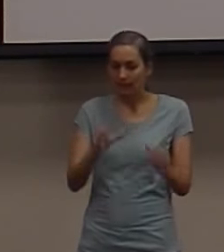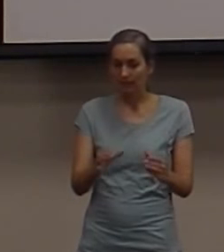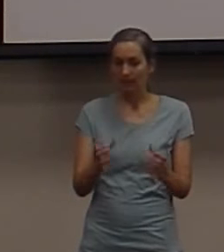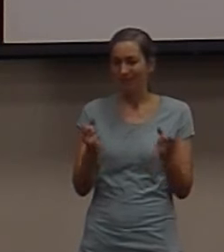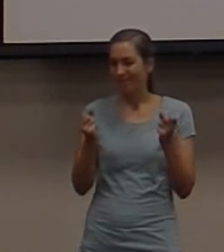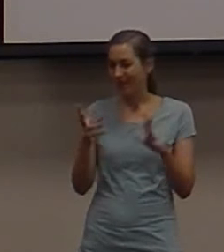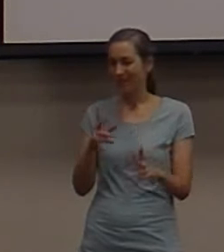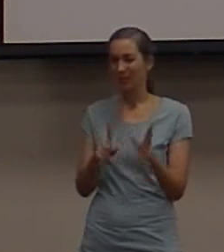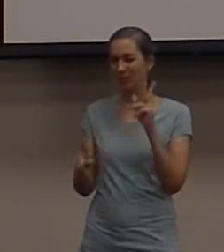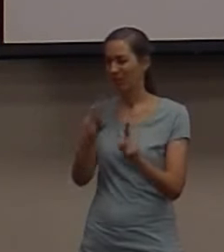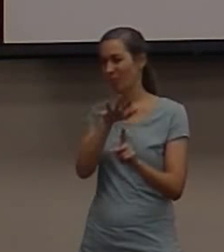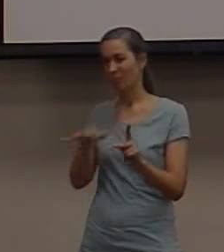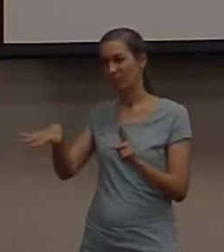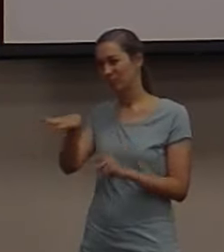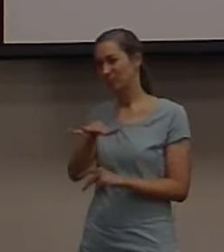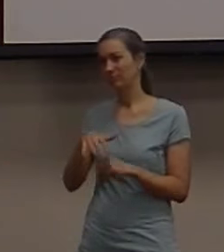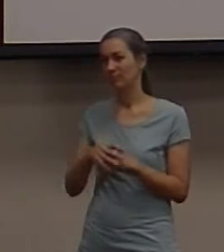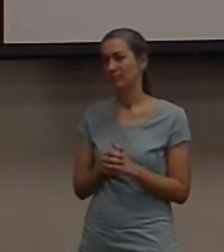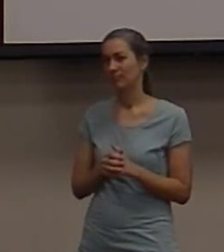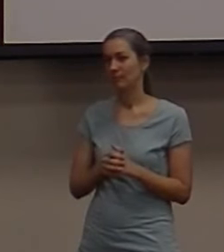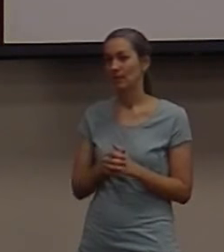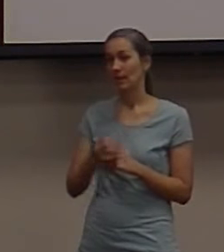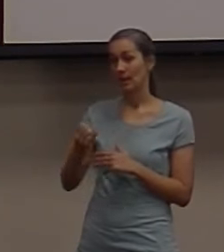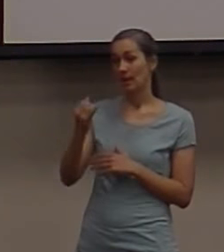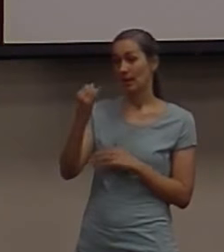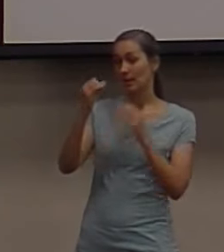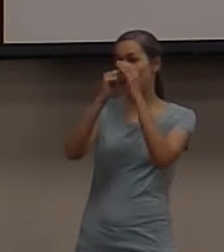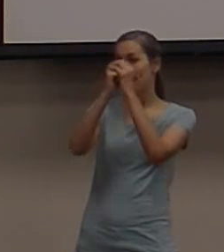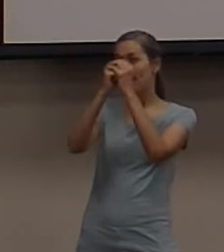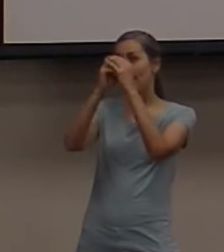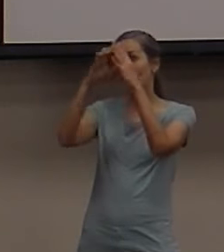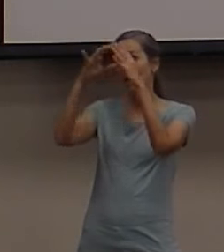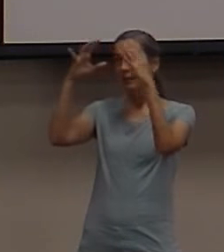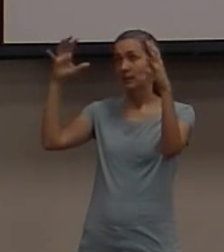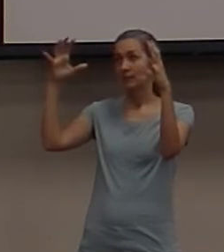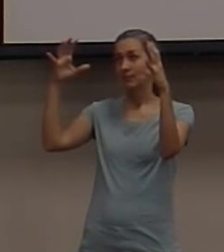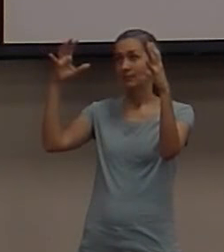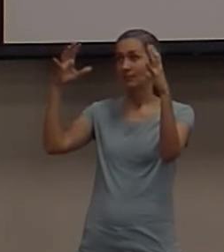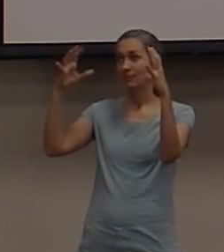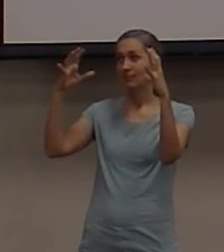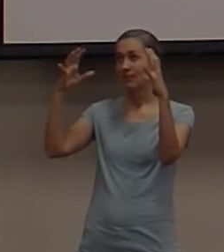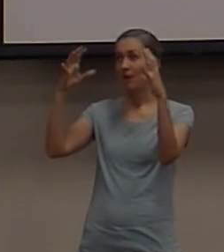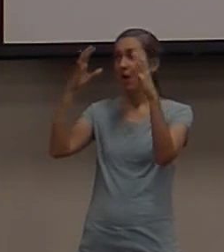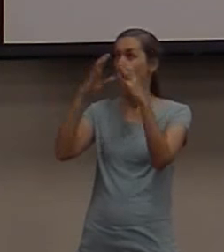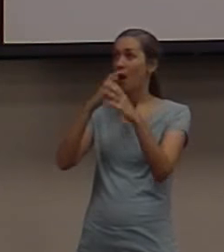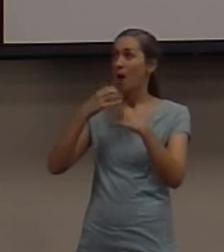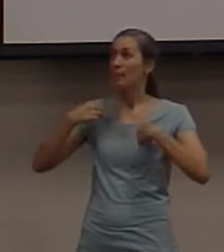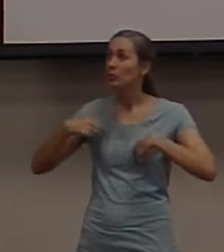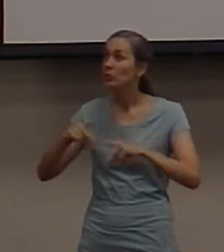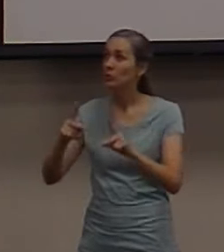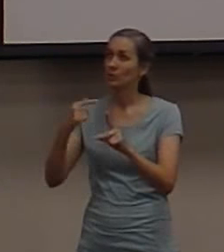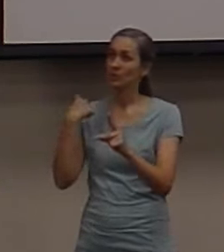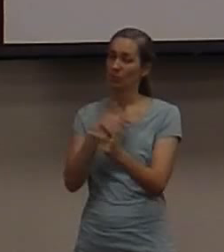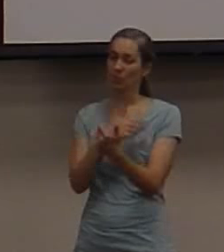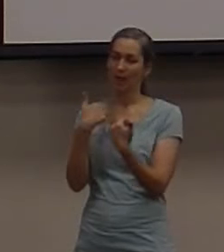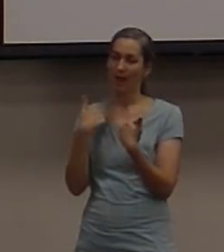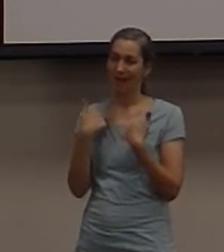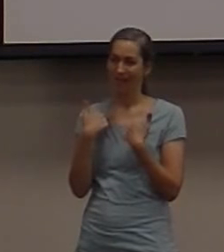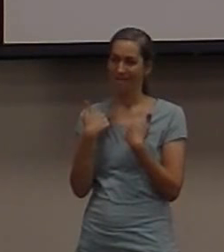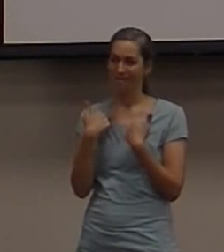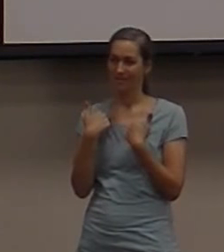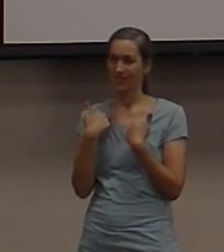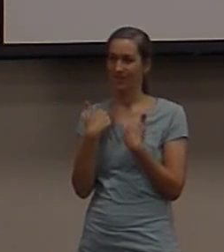many different ways. Imagine the privilege that we all have to